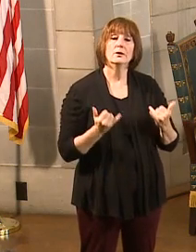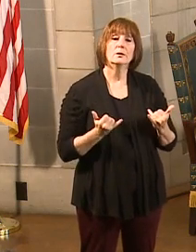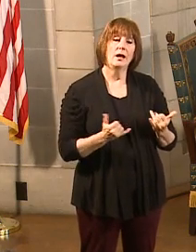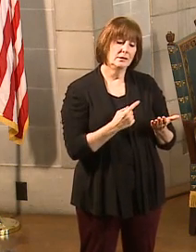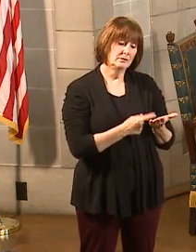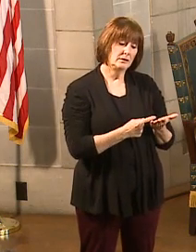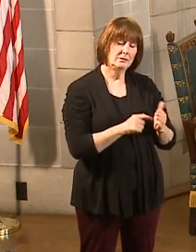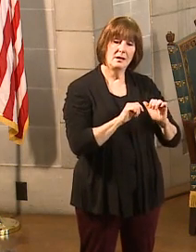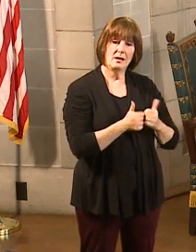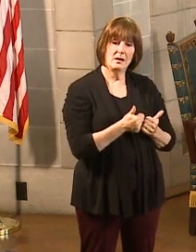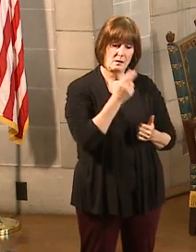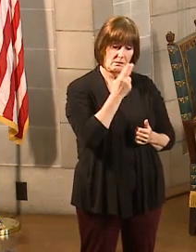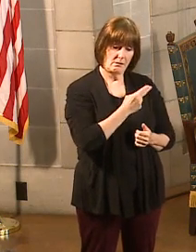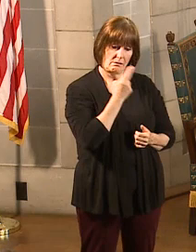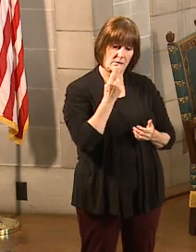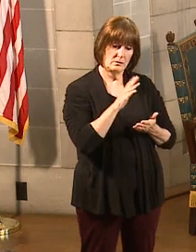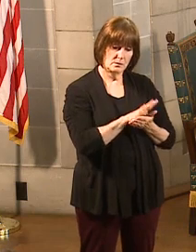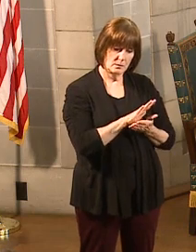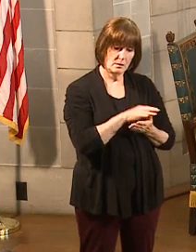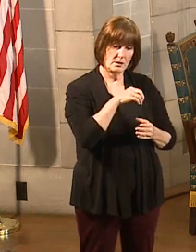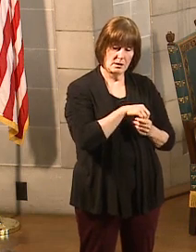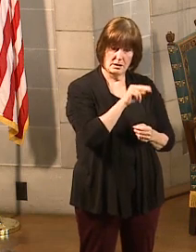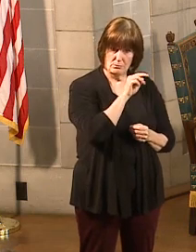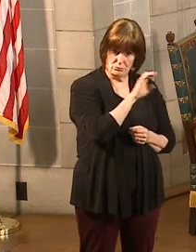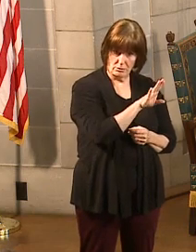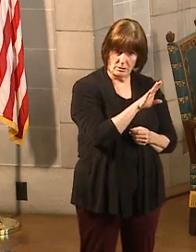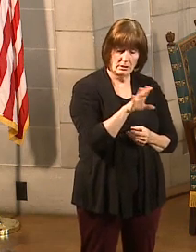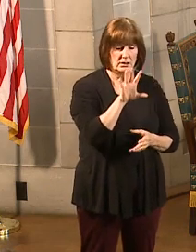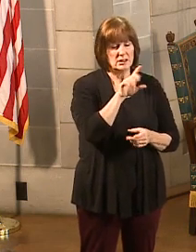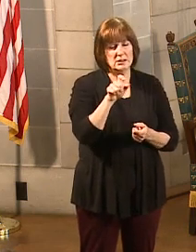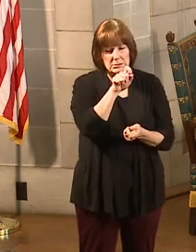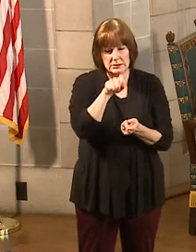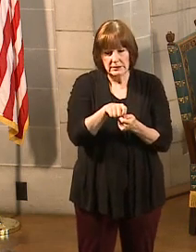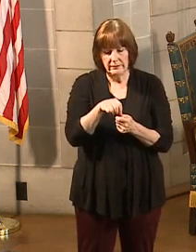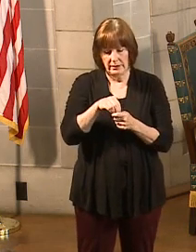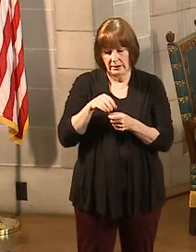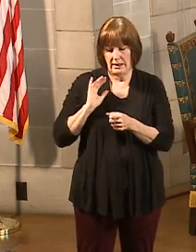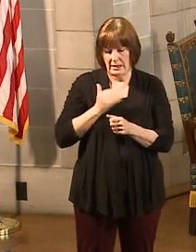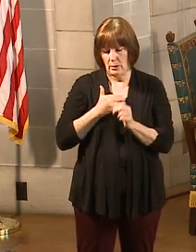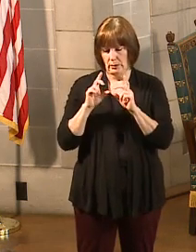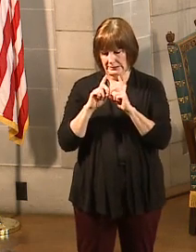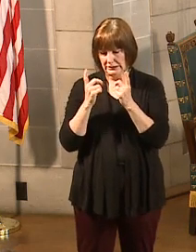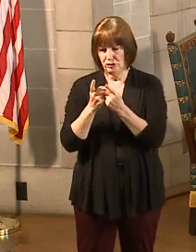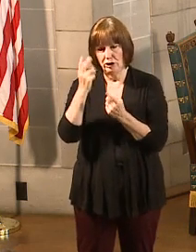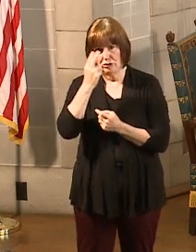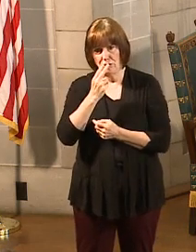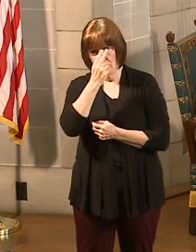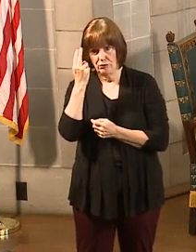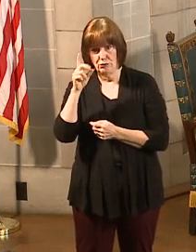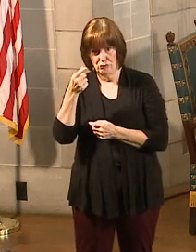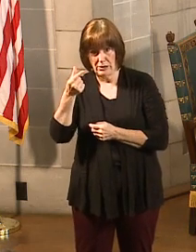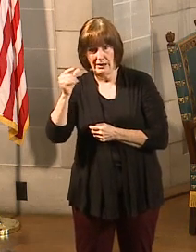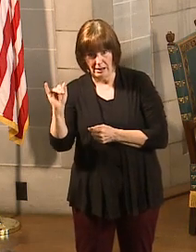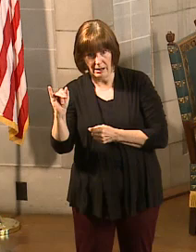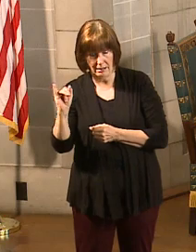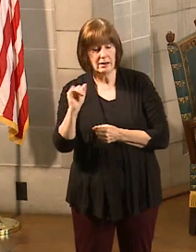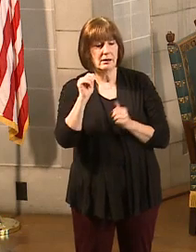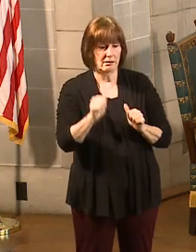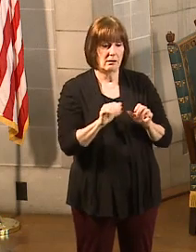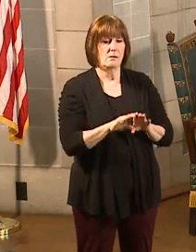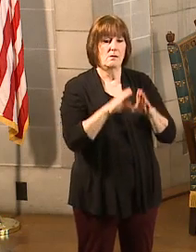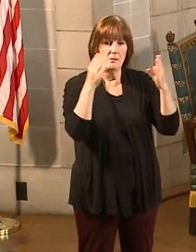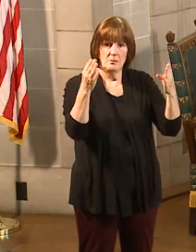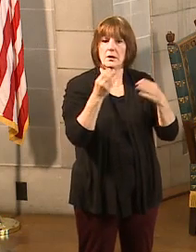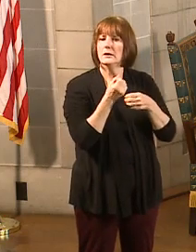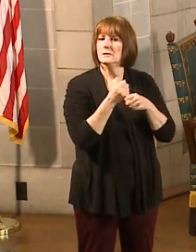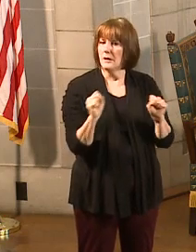how Catholic schools in Nebraska, and specifically within the Diocese of Grand Island, are uniquely positioned to be reopened in a safe and